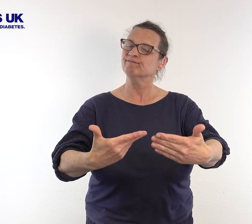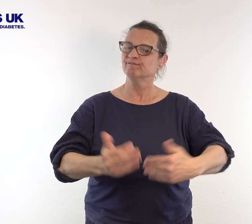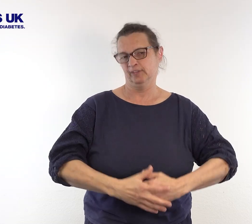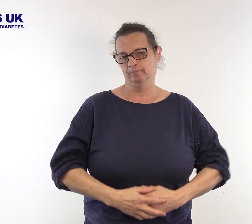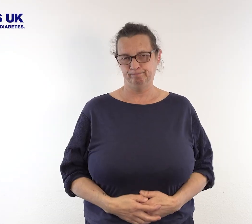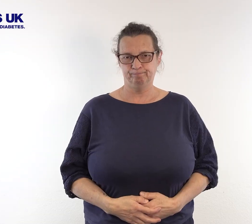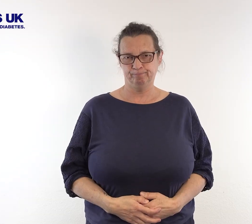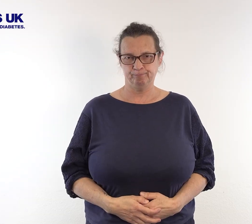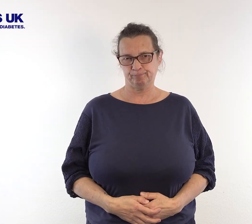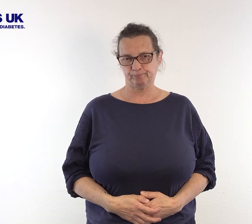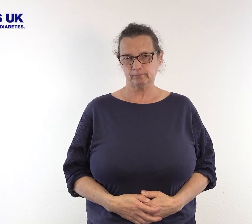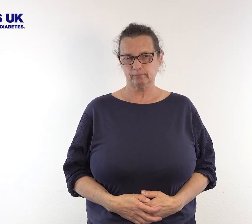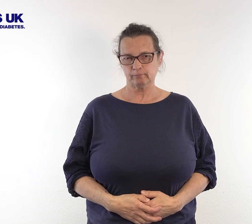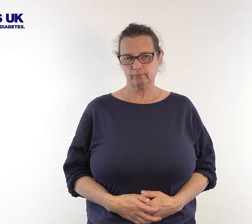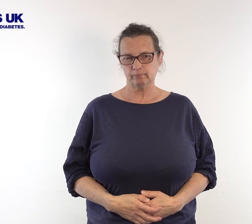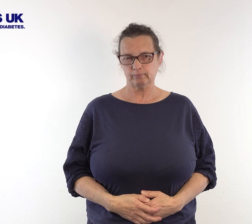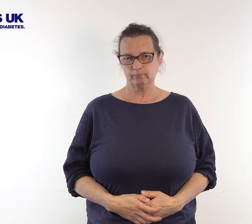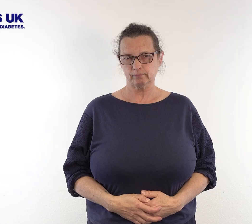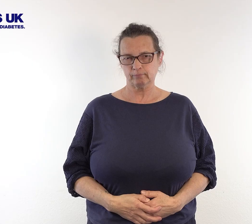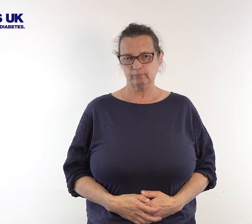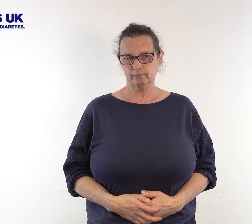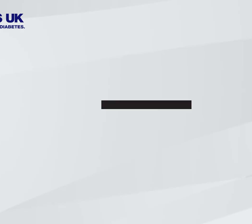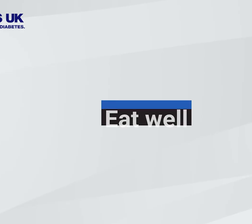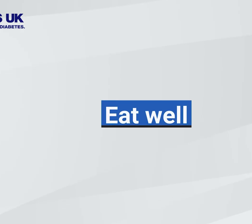they get used to these changes and find balance in their lives.